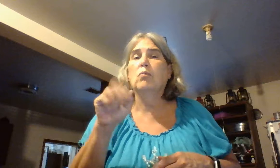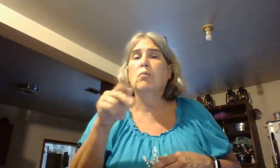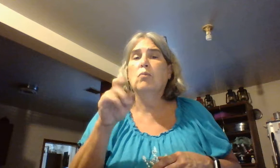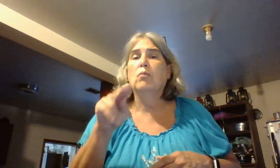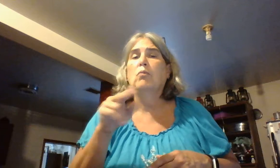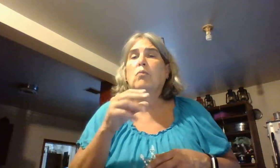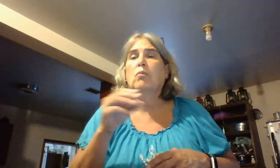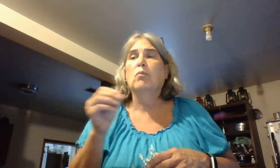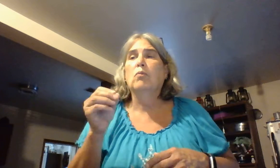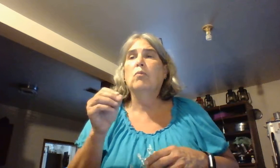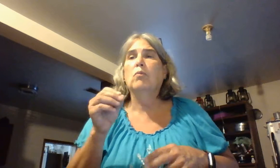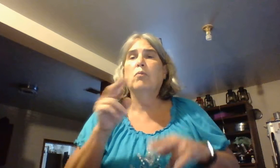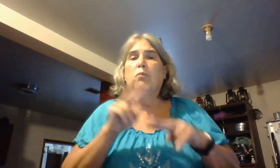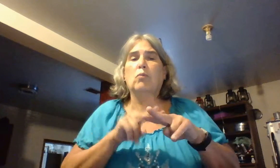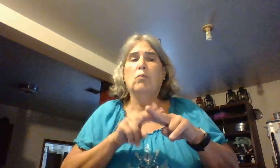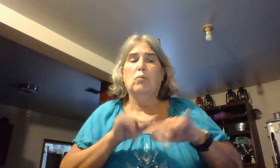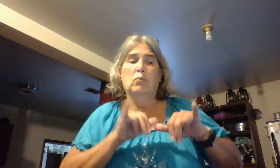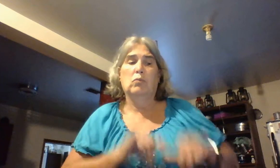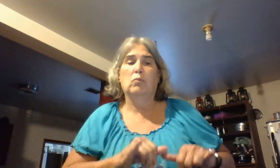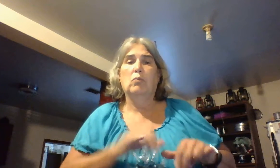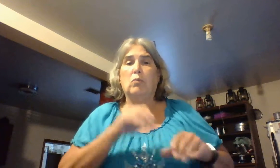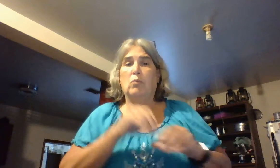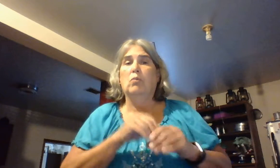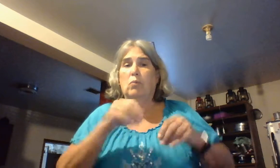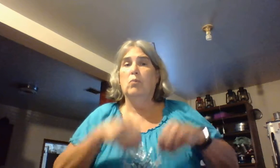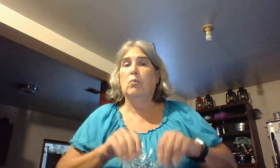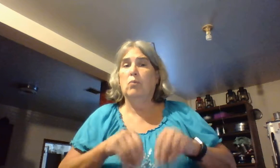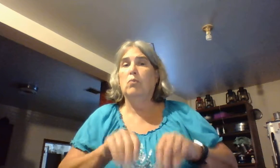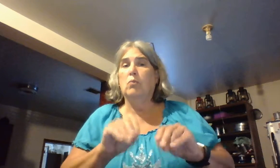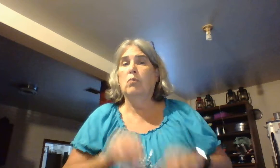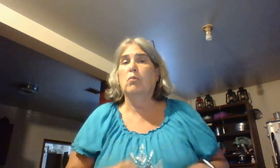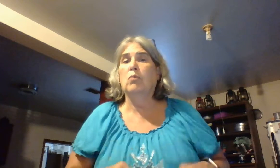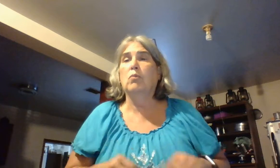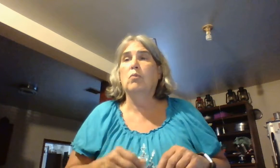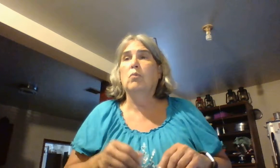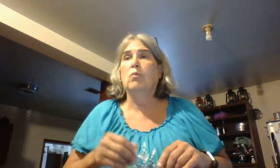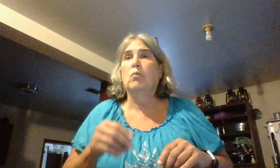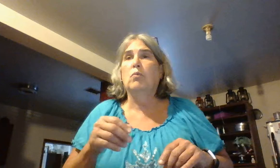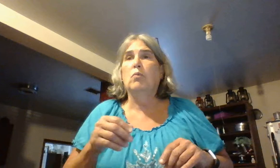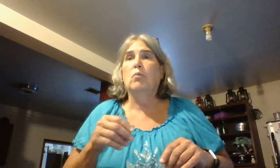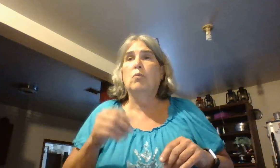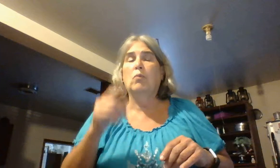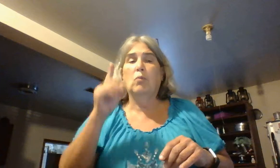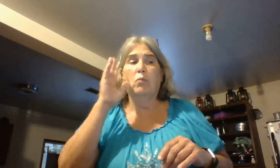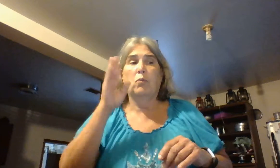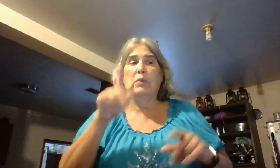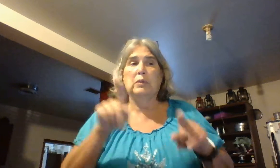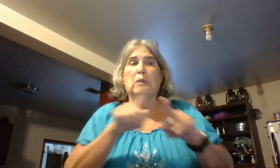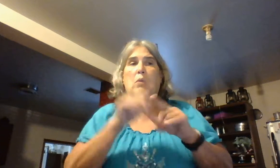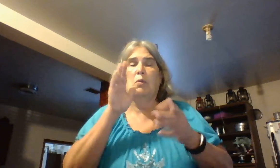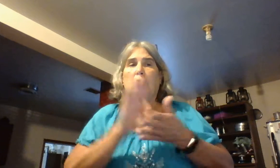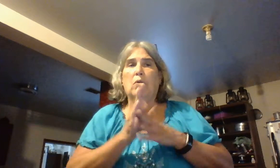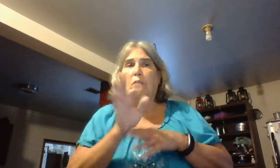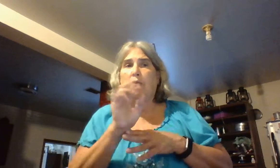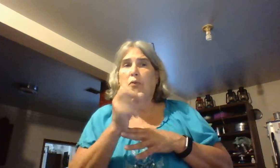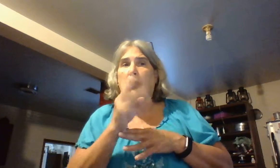Okay. Salt stays, evaporation, water rises to the top, runs down the side. You can collect that fresh water. Now, evaporation, this is